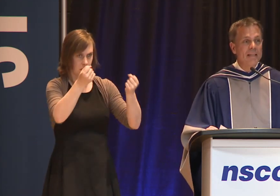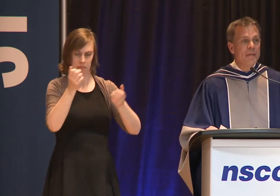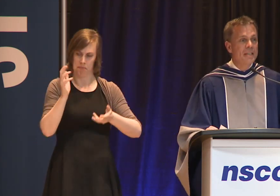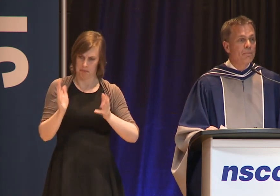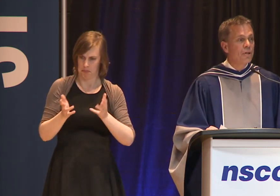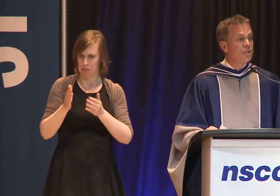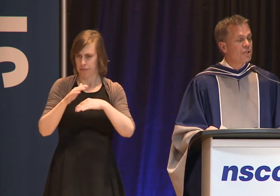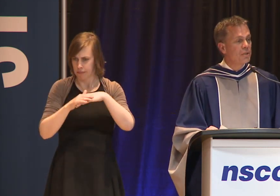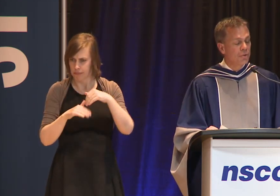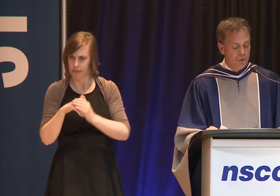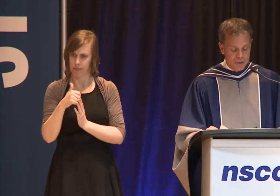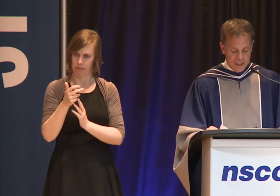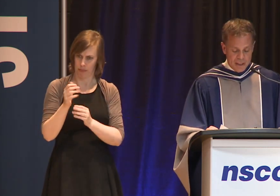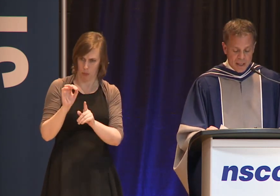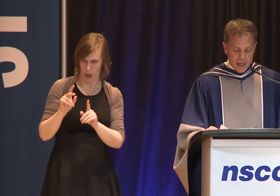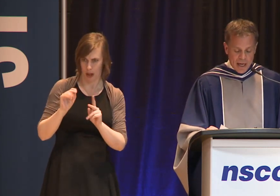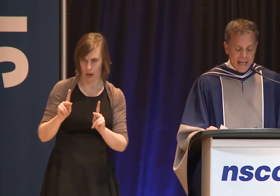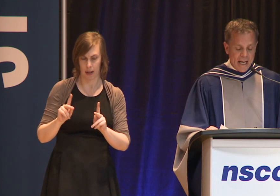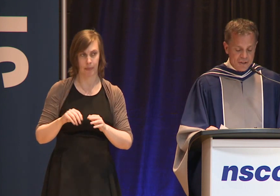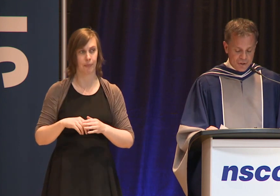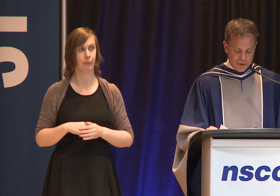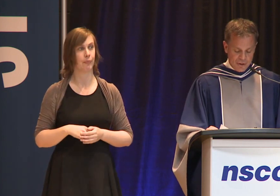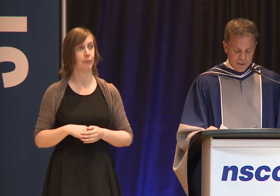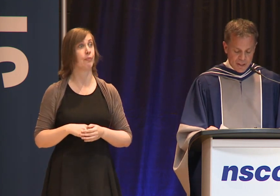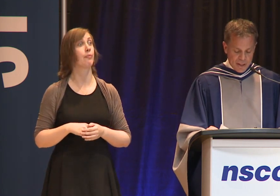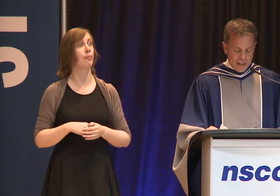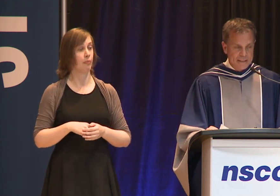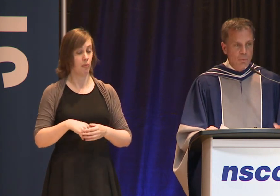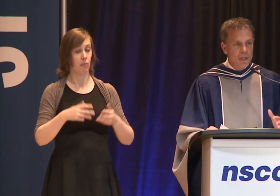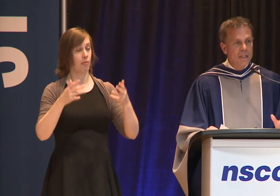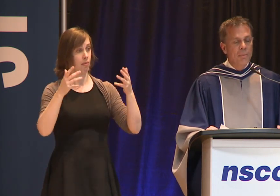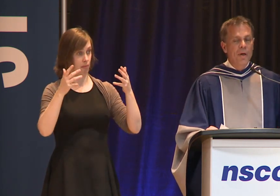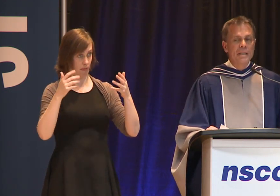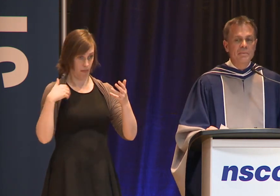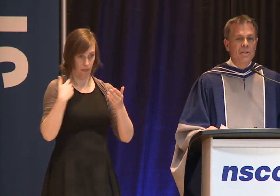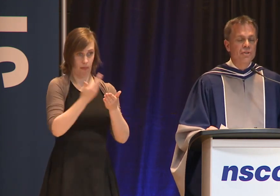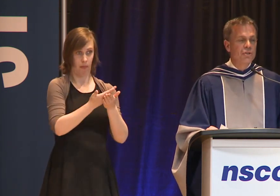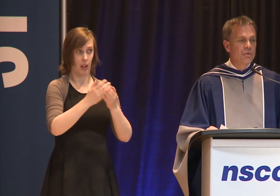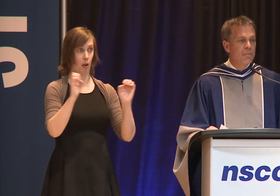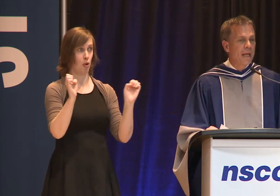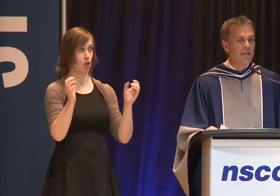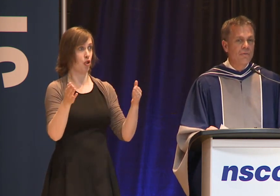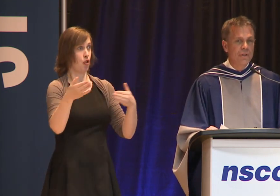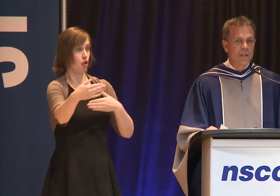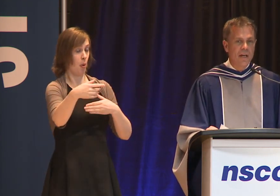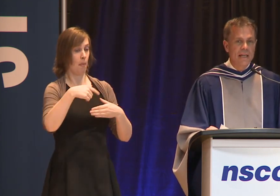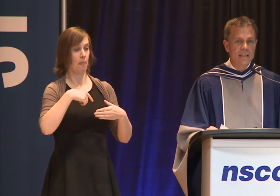about to leave me in the emergency room, I asked her, I said, "What could I possibly